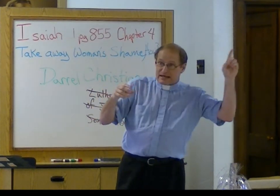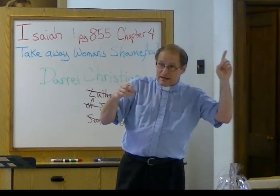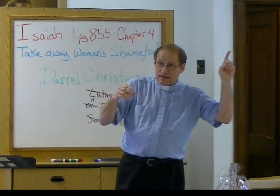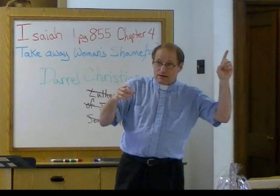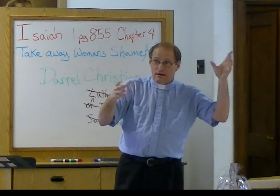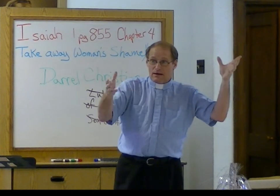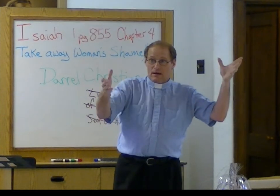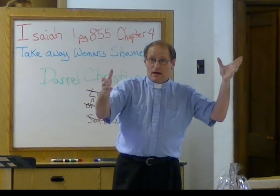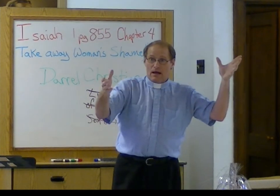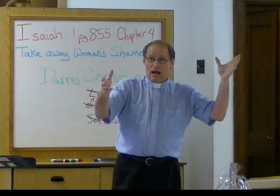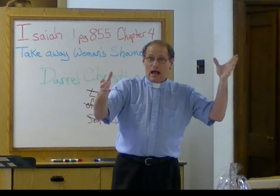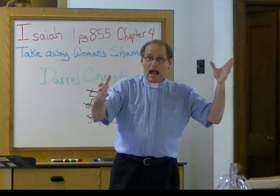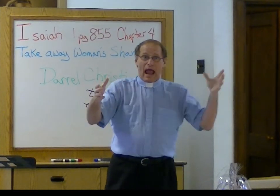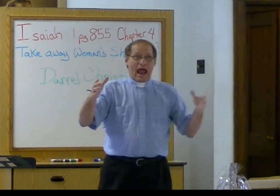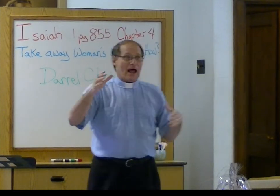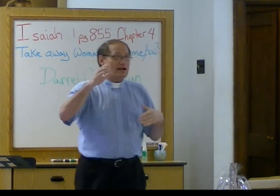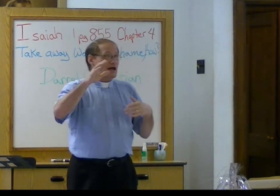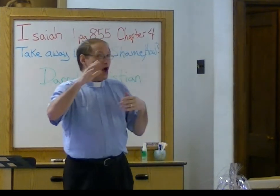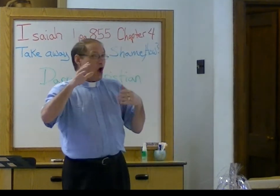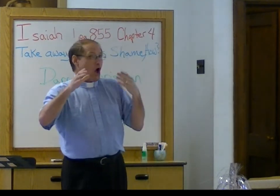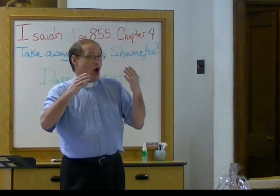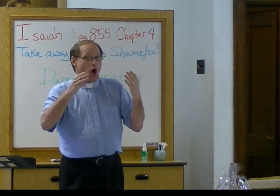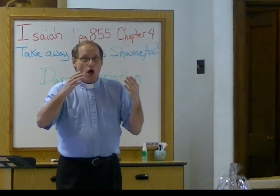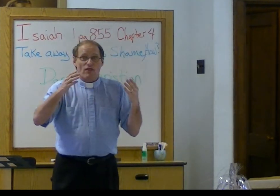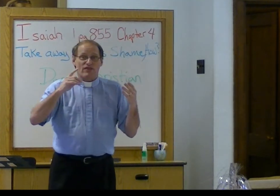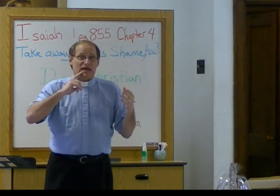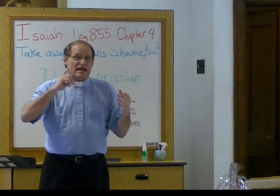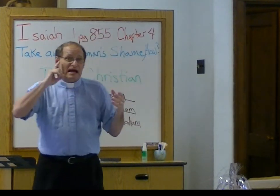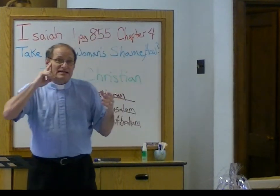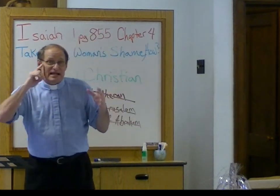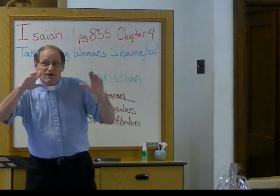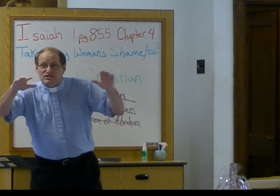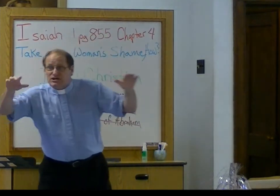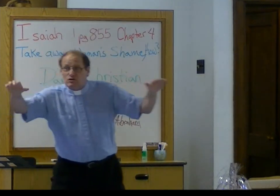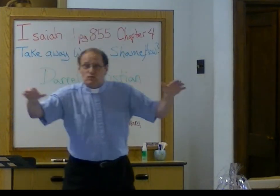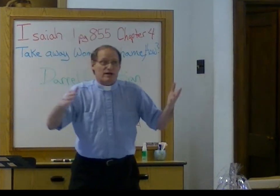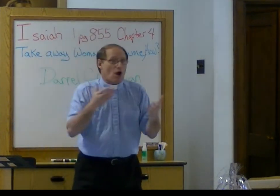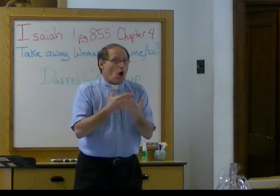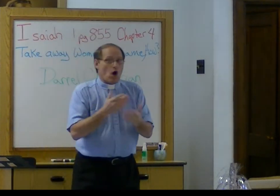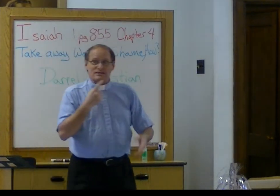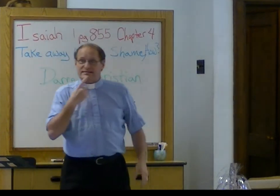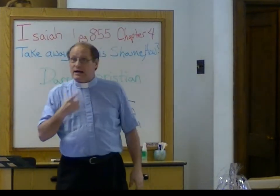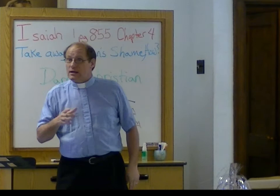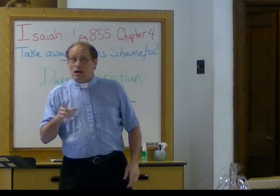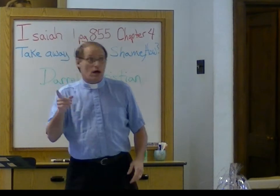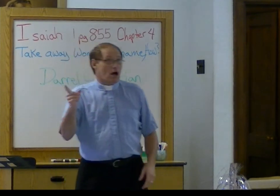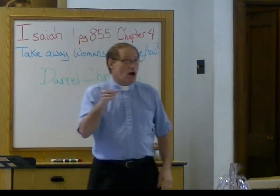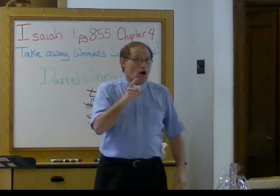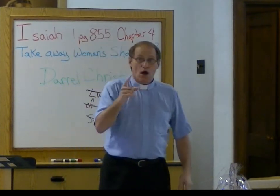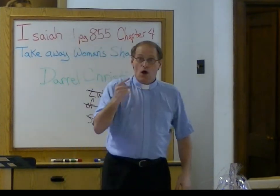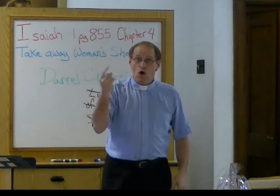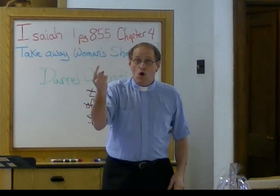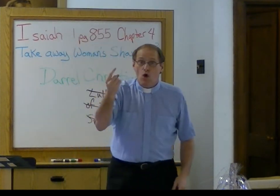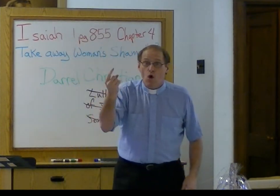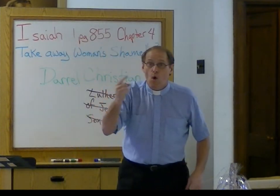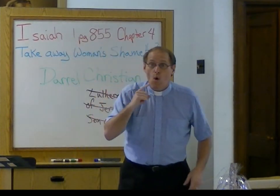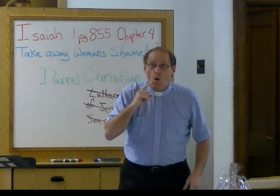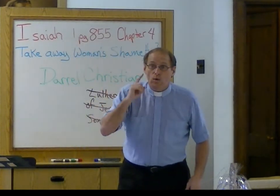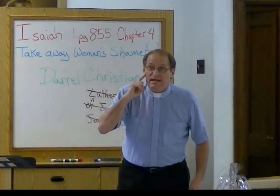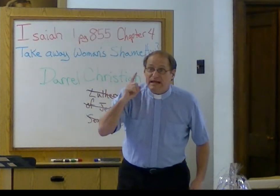NSD, and the deaf children all said, only